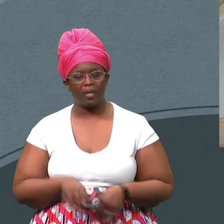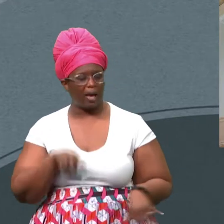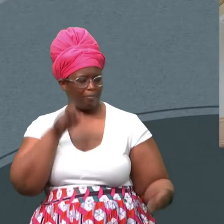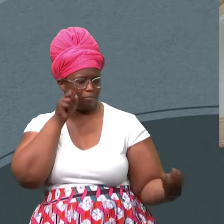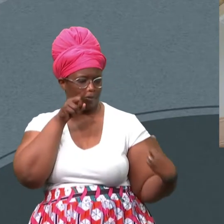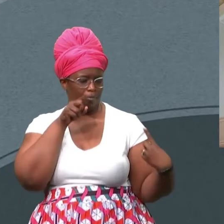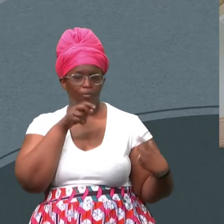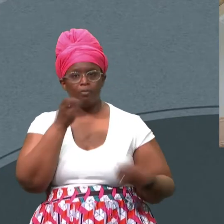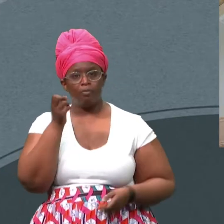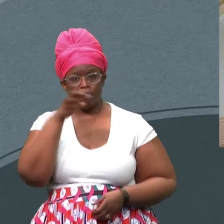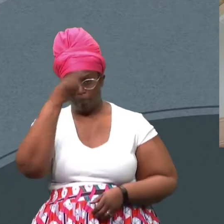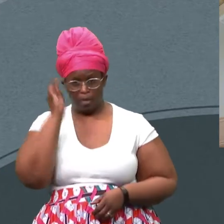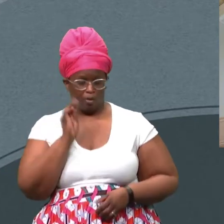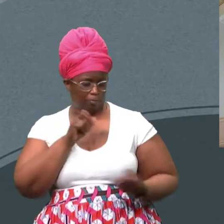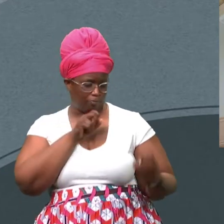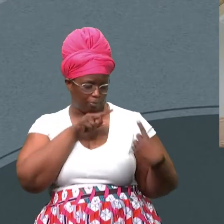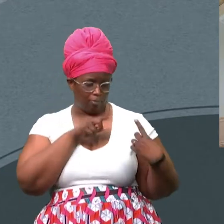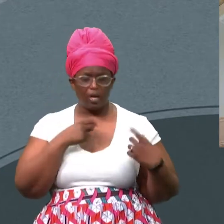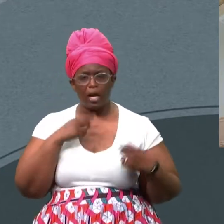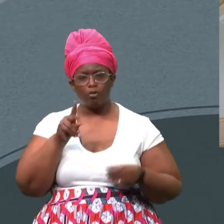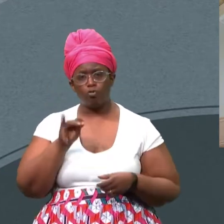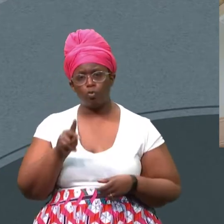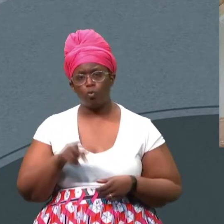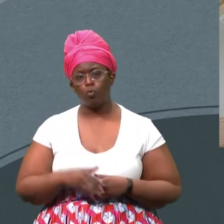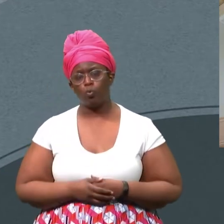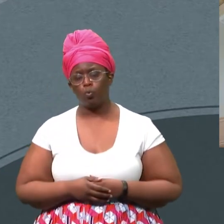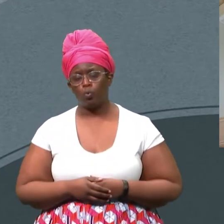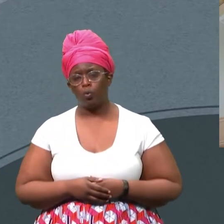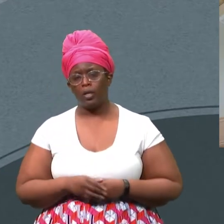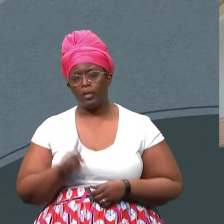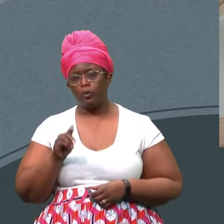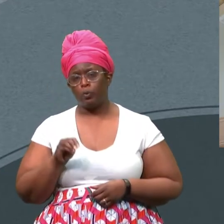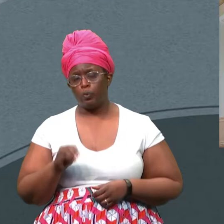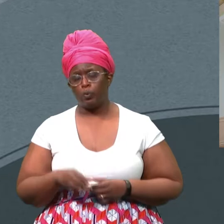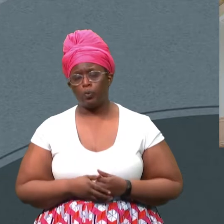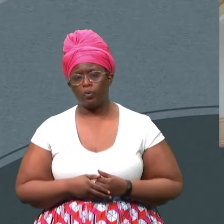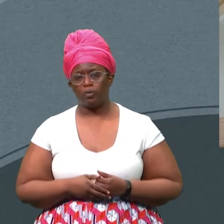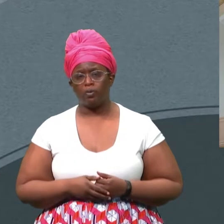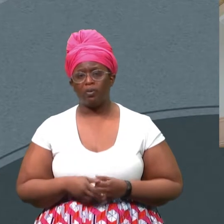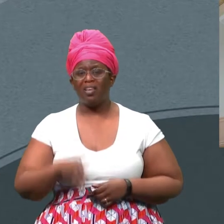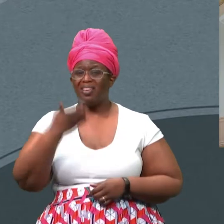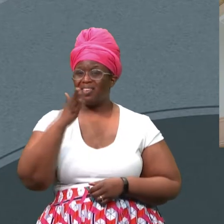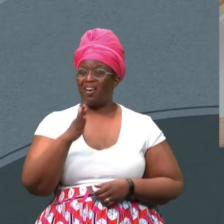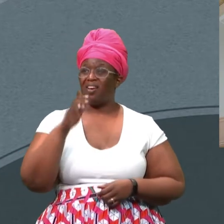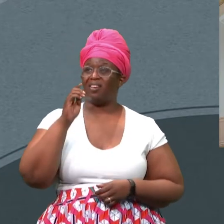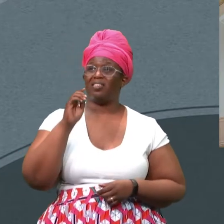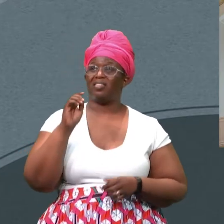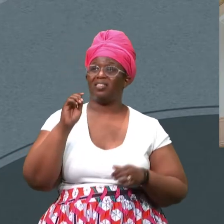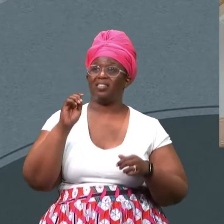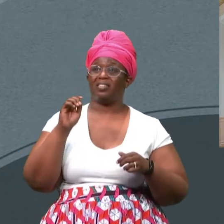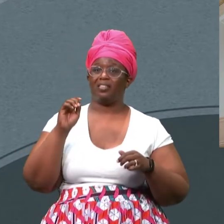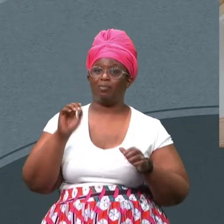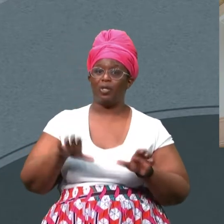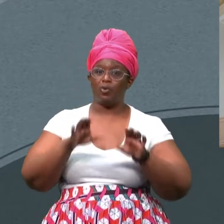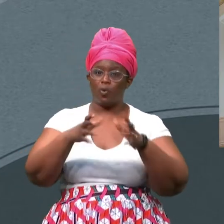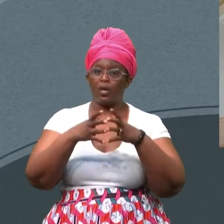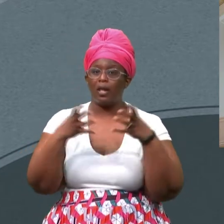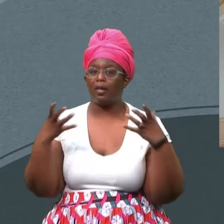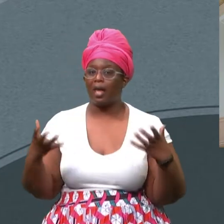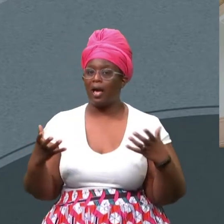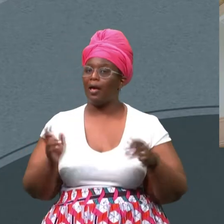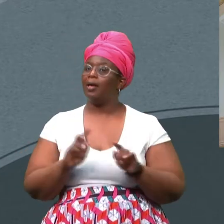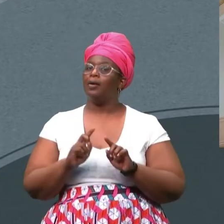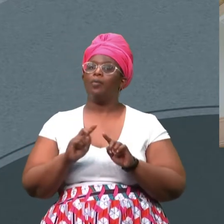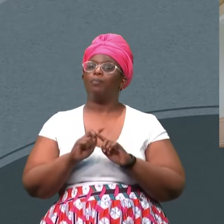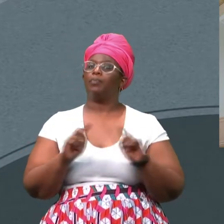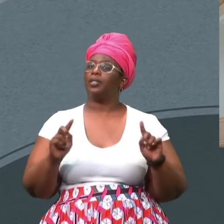because sometimes God can be doing so much in you that not everyone can be trusted in having information about